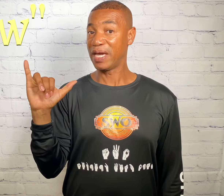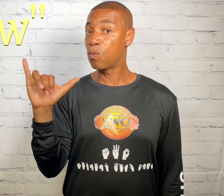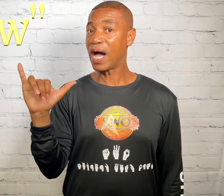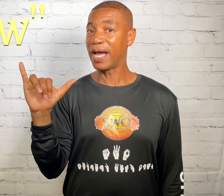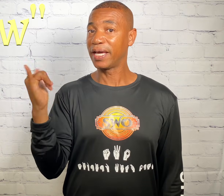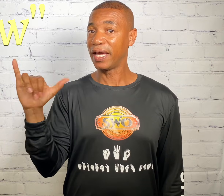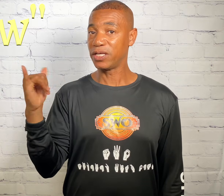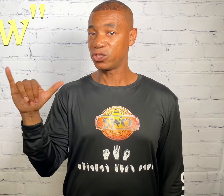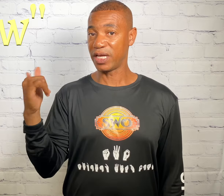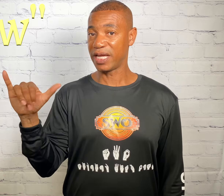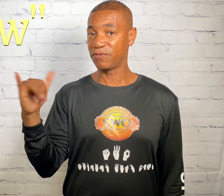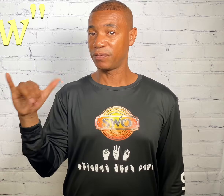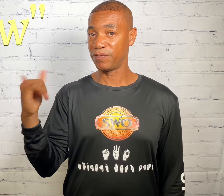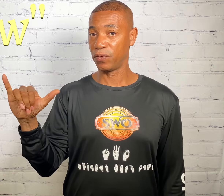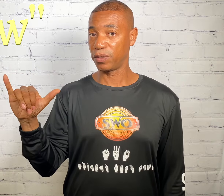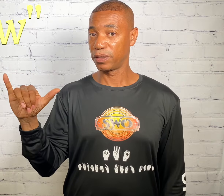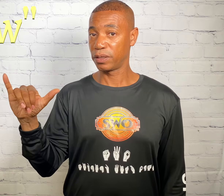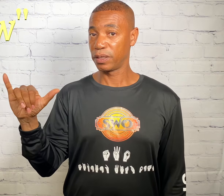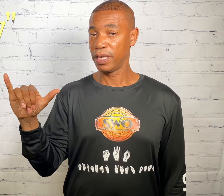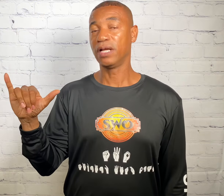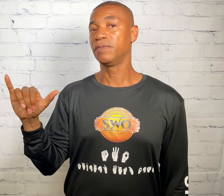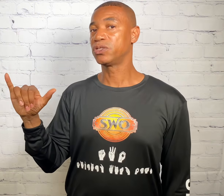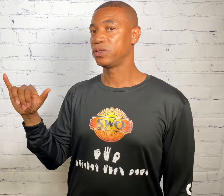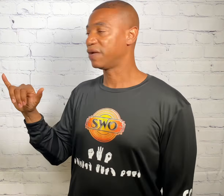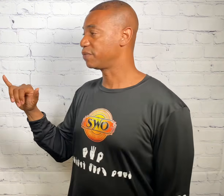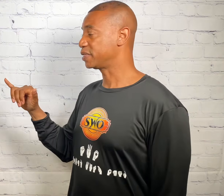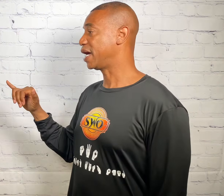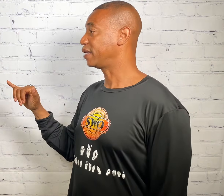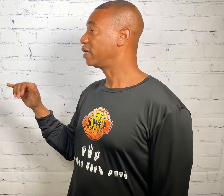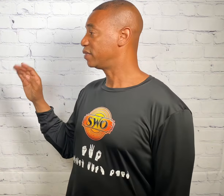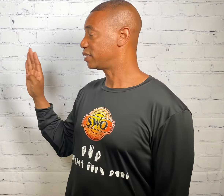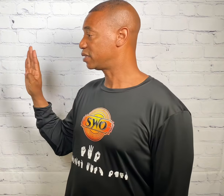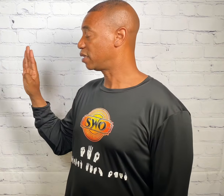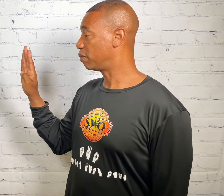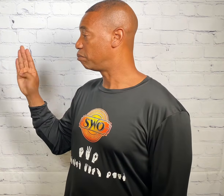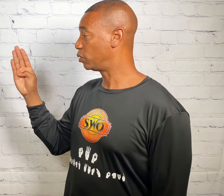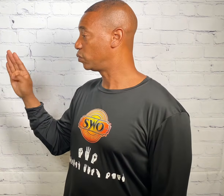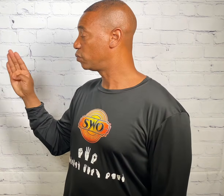a Y and you shake that in front of the viewer. Now let me show you that from the side. This is blue.